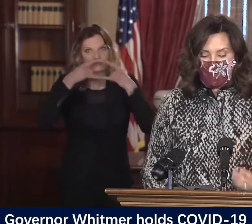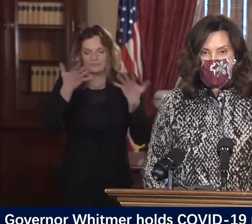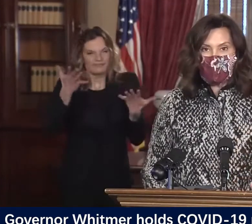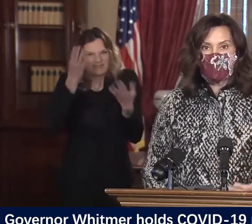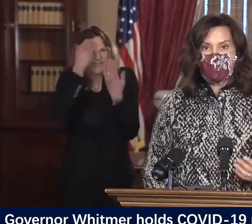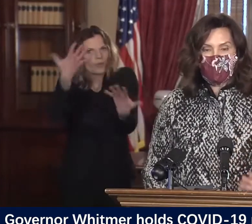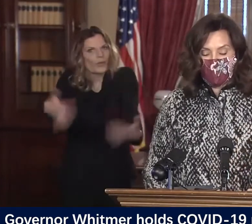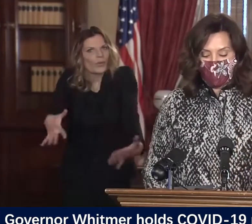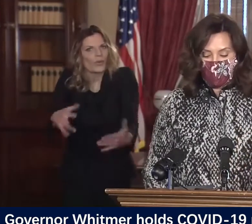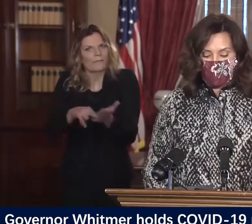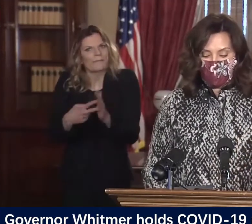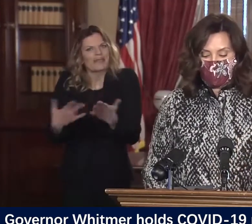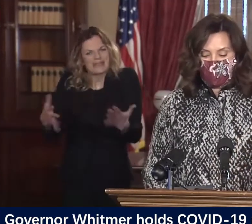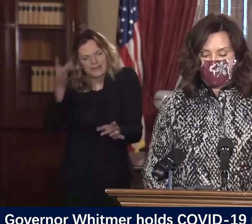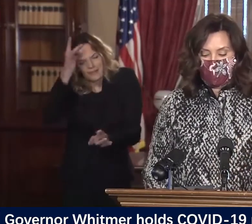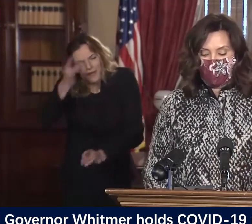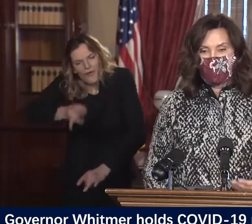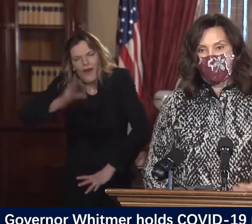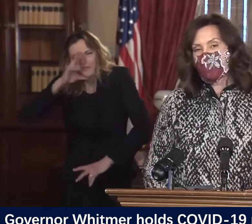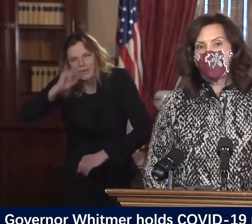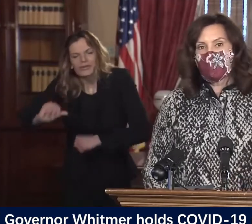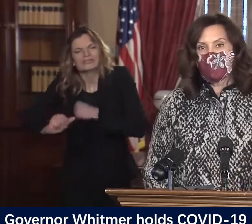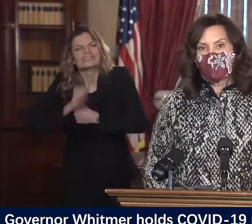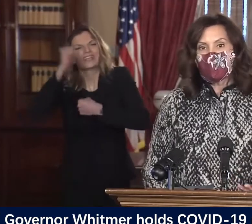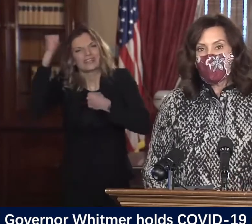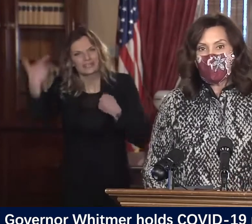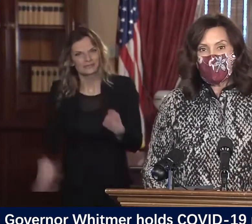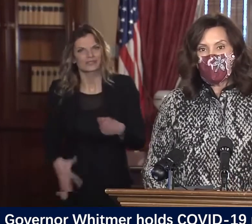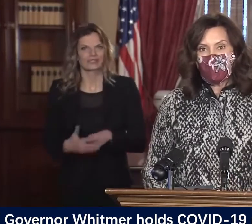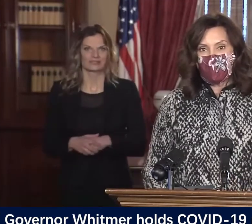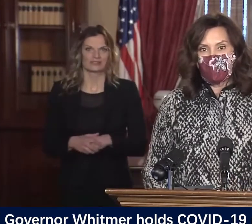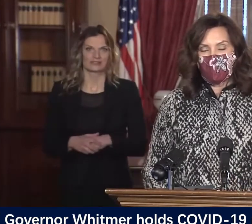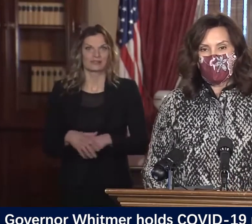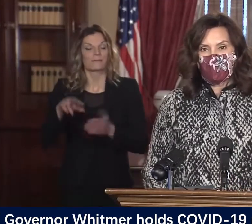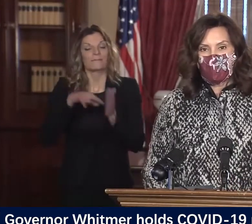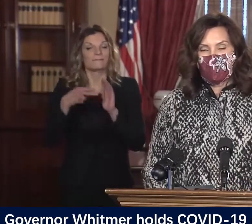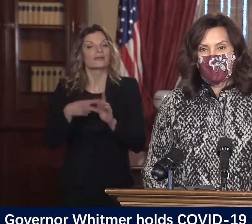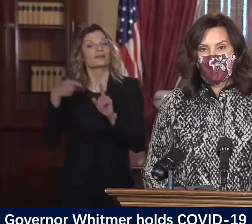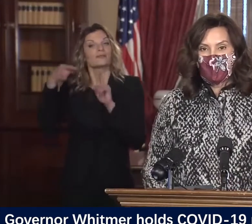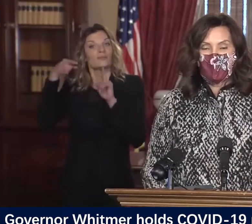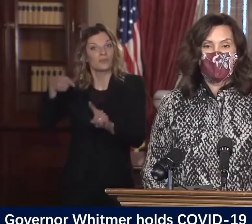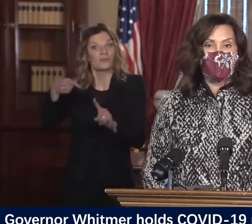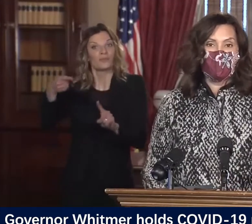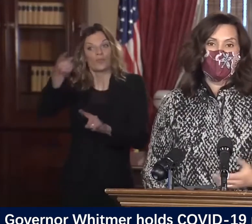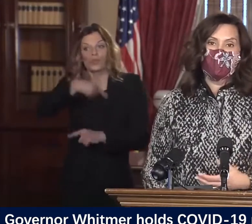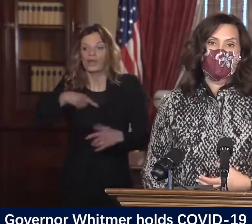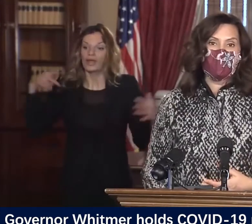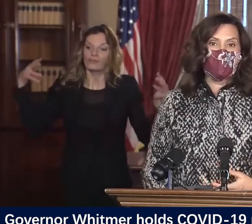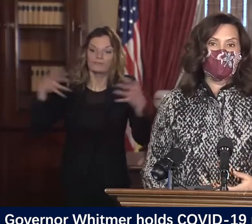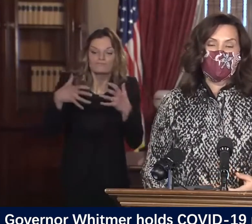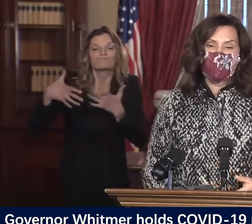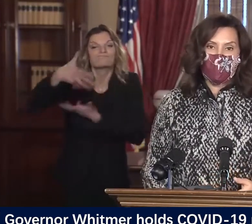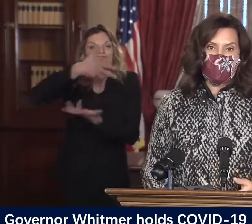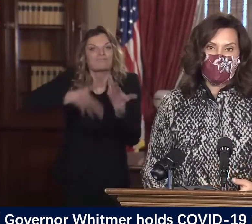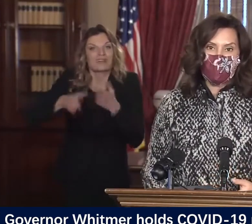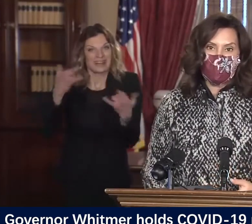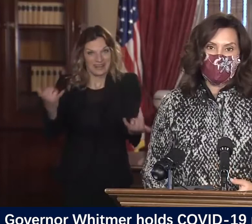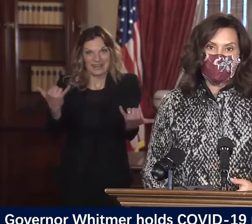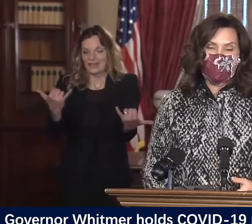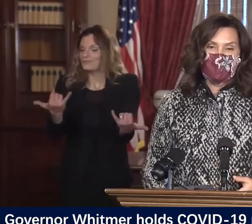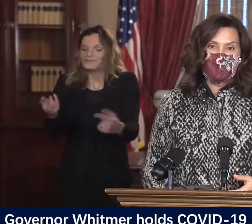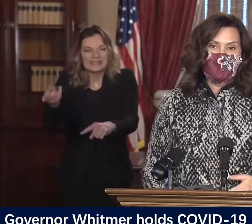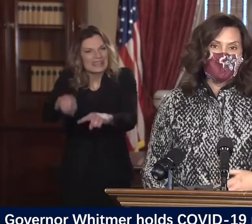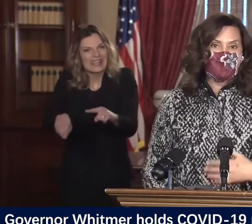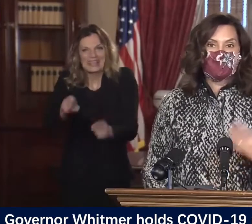It's the science of the virus. And that's why we've got to limit indoor gatherings, where people come together from different